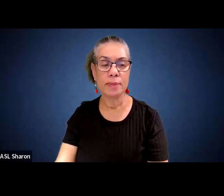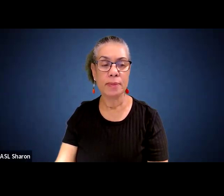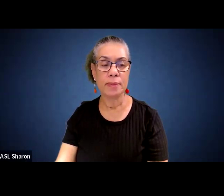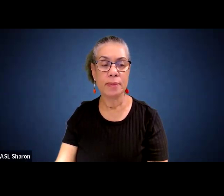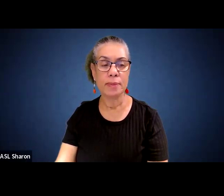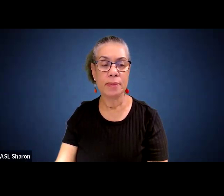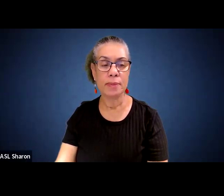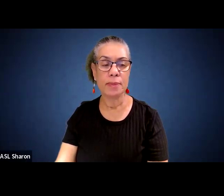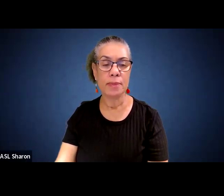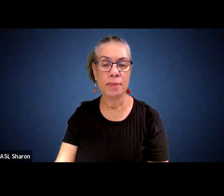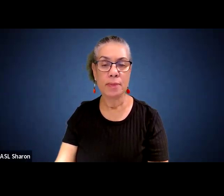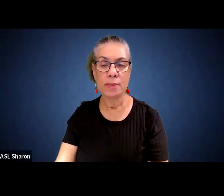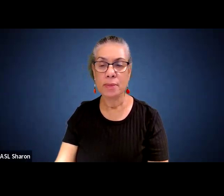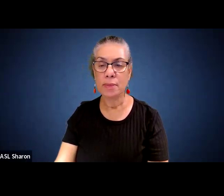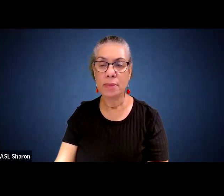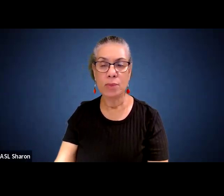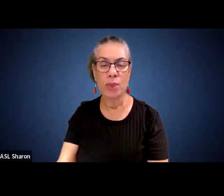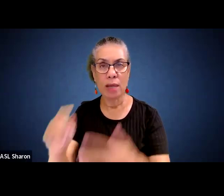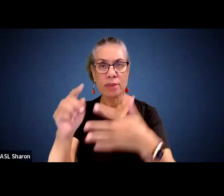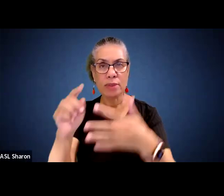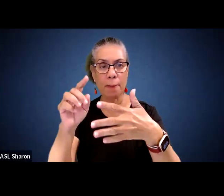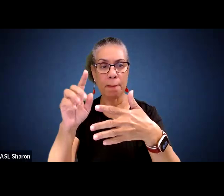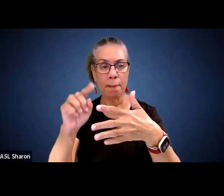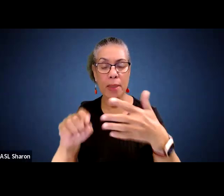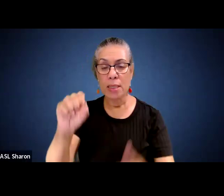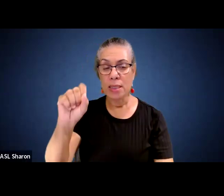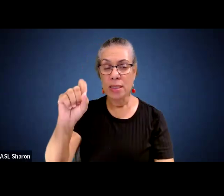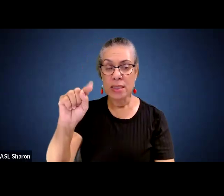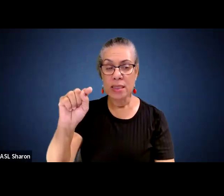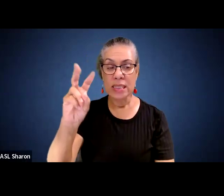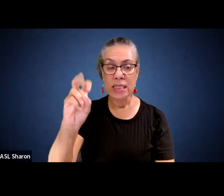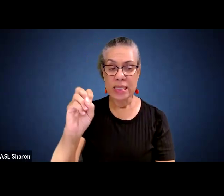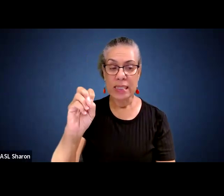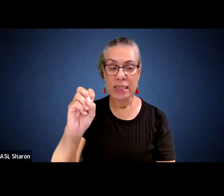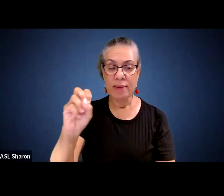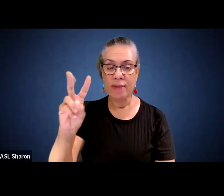Mendez and Pete Franholtz are not in the meeting. Steve Valtones.